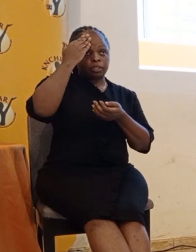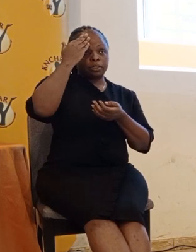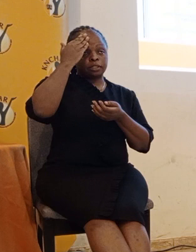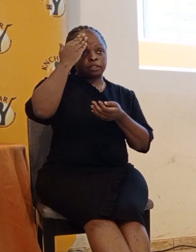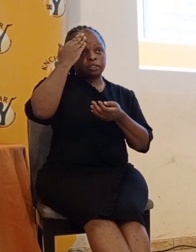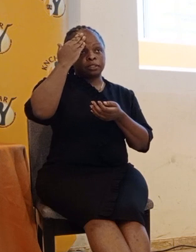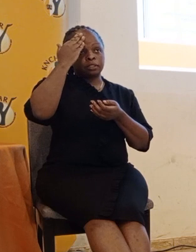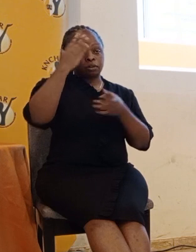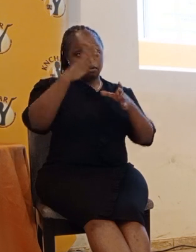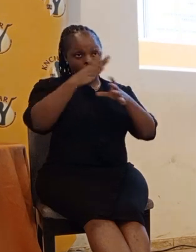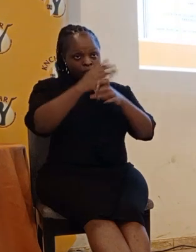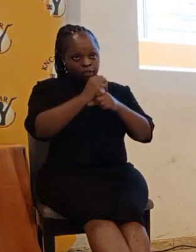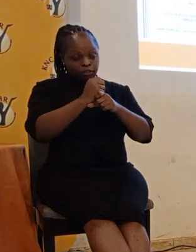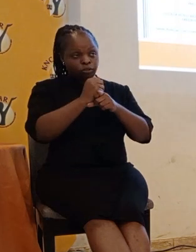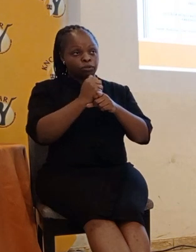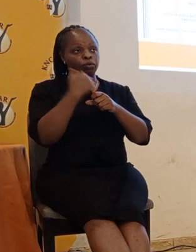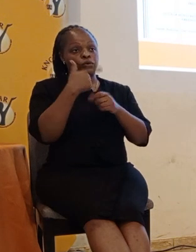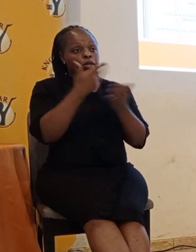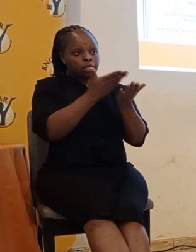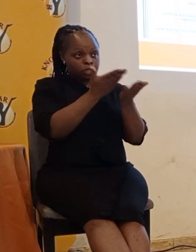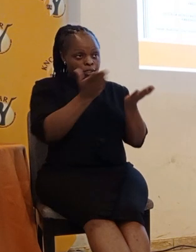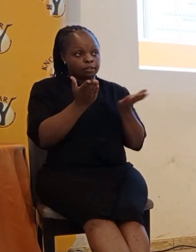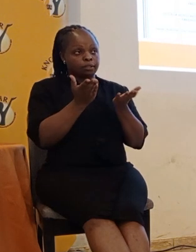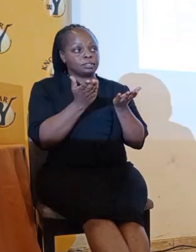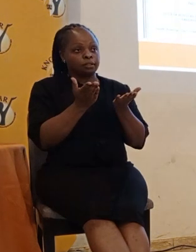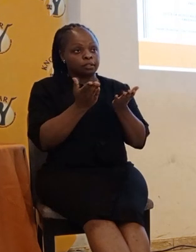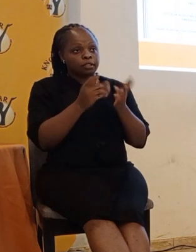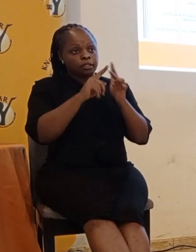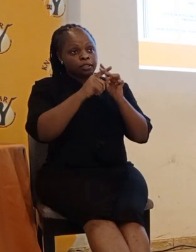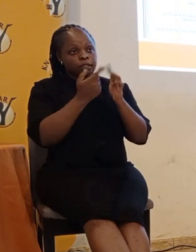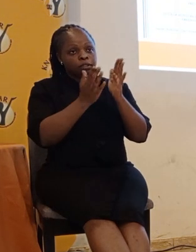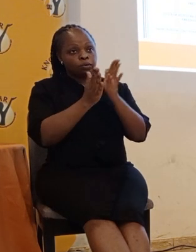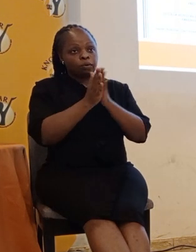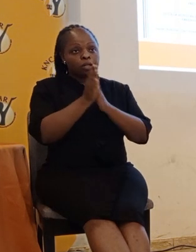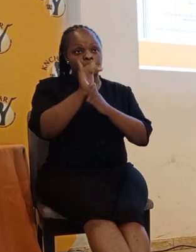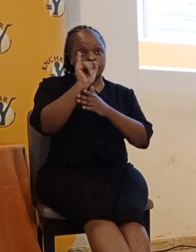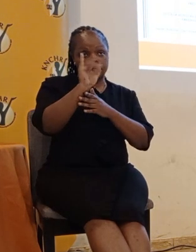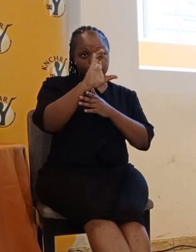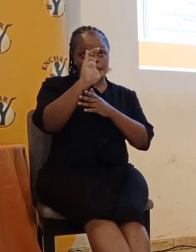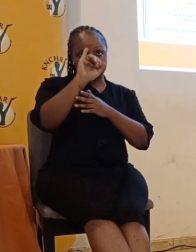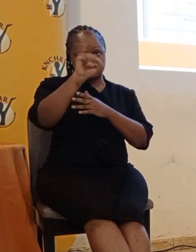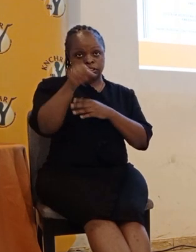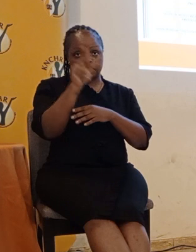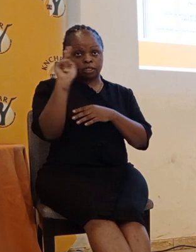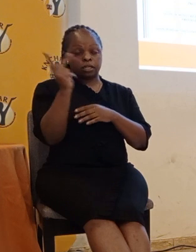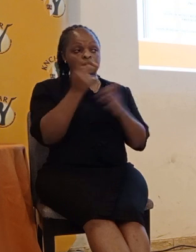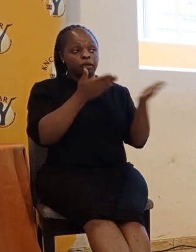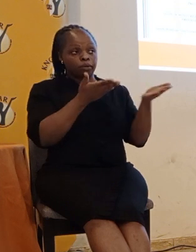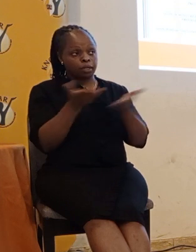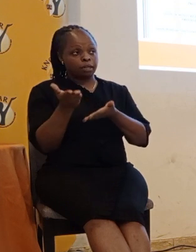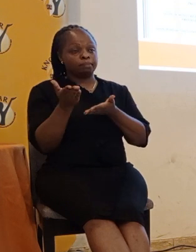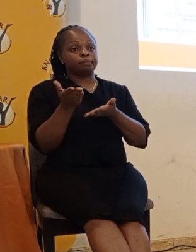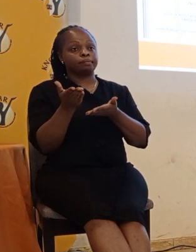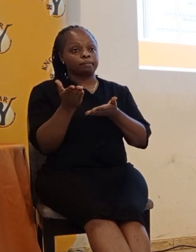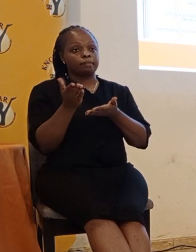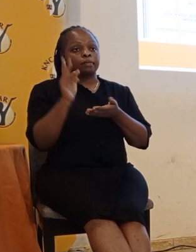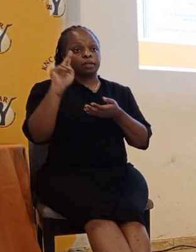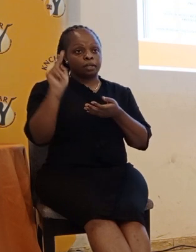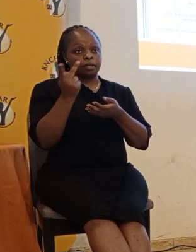ambao yanahudhuria hii kikao. Nikianza na ICJ Kenya, karibuni sana.